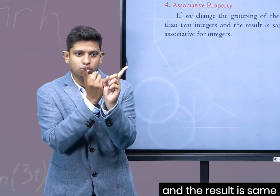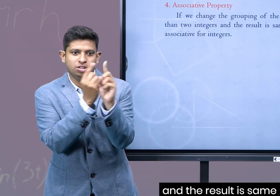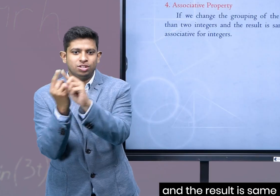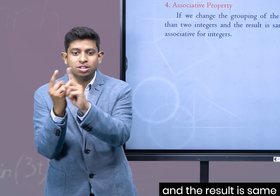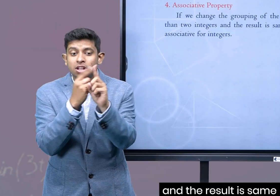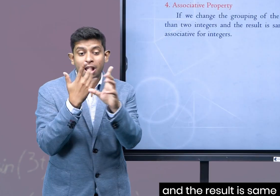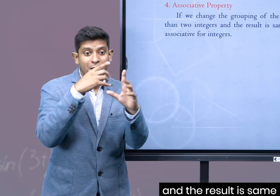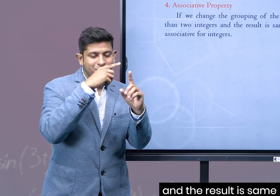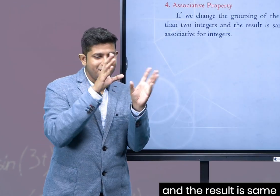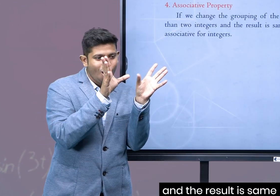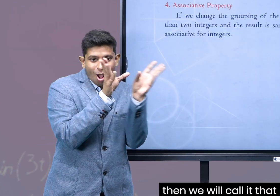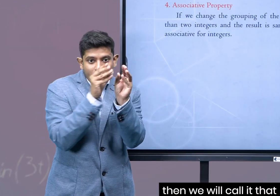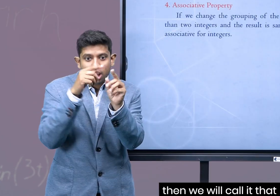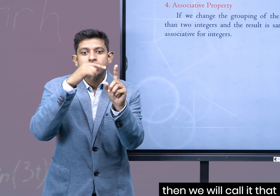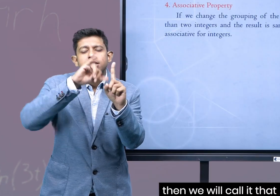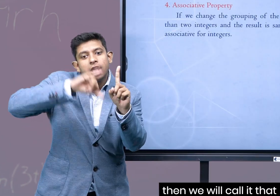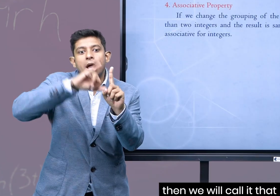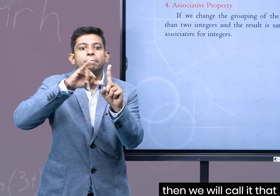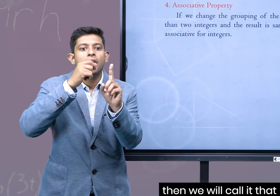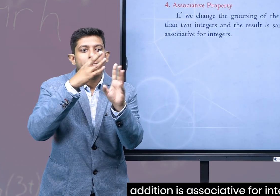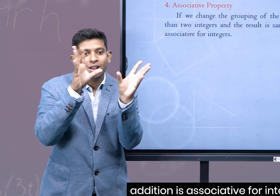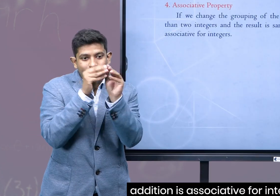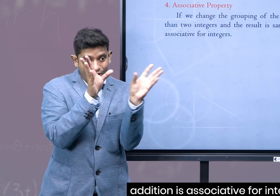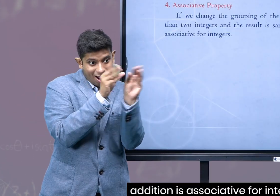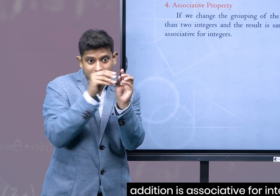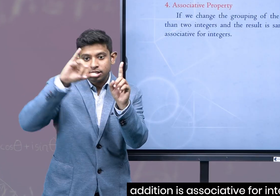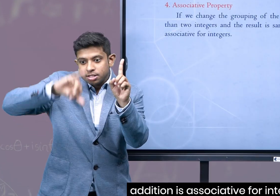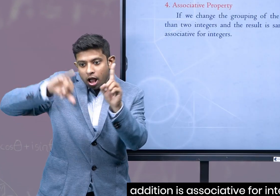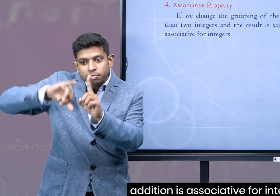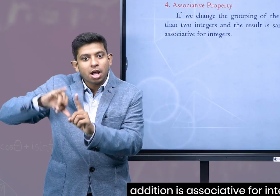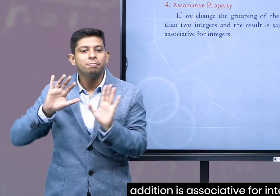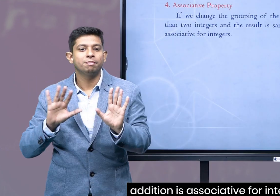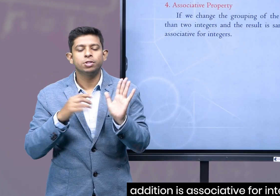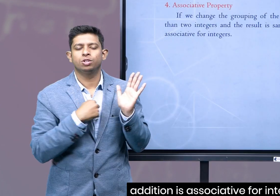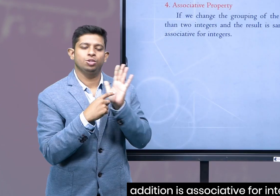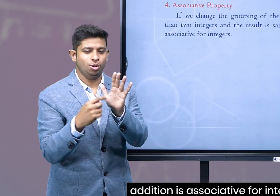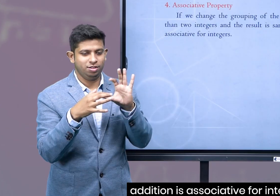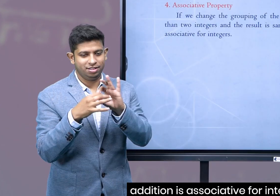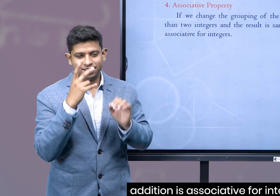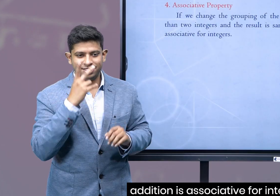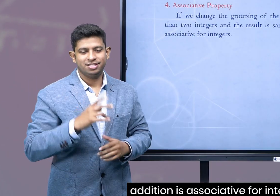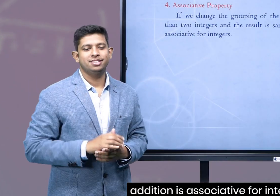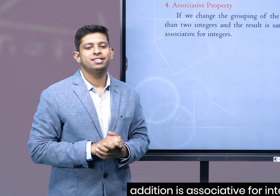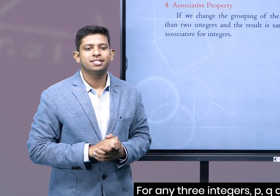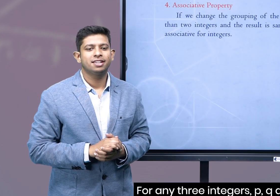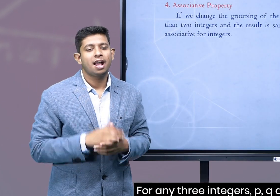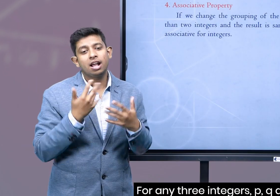the result is same, then we will call it that addition is associative for integers. For any